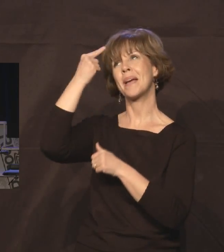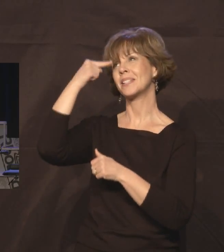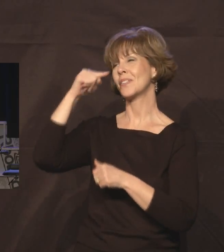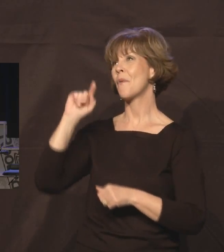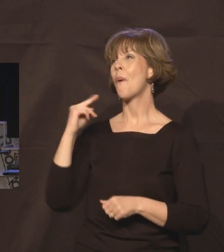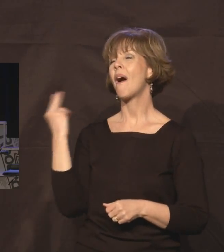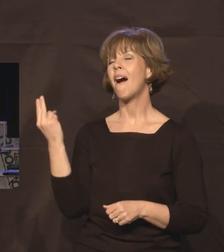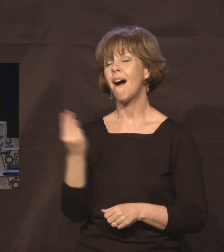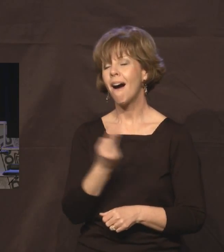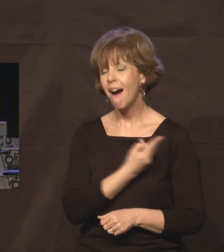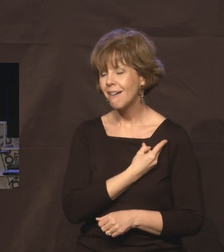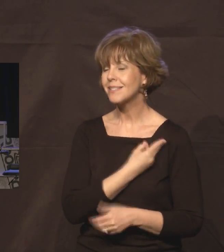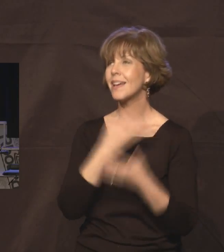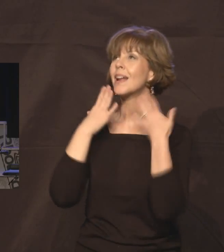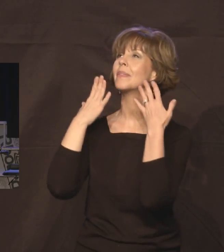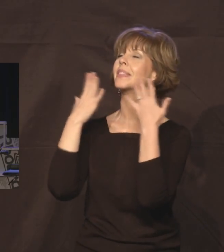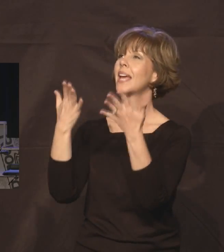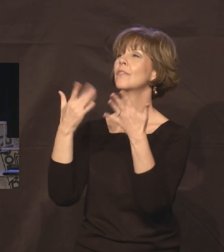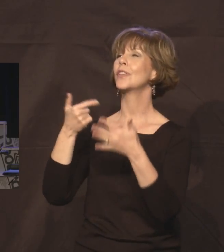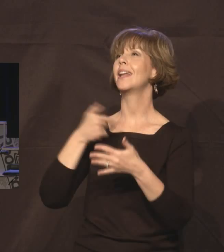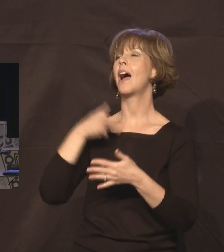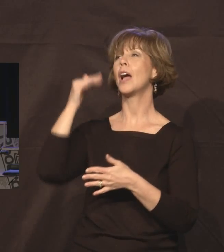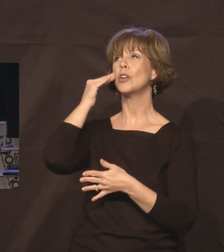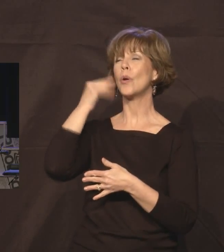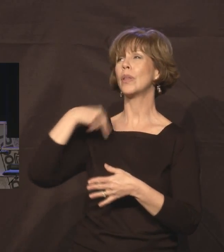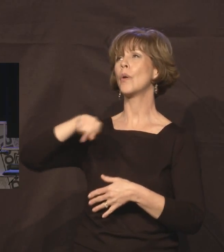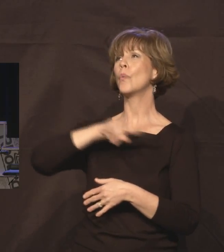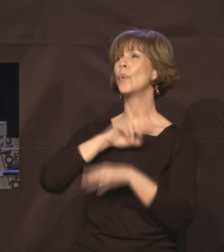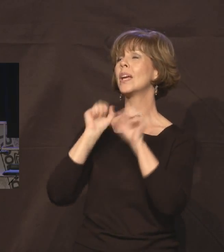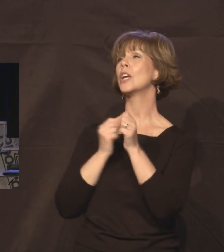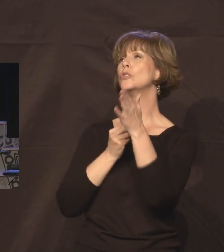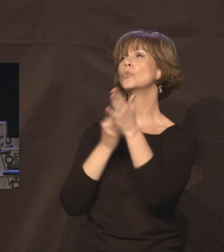that I know that we can trust you.